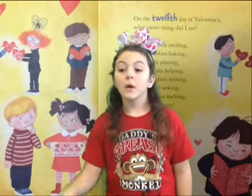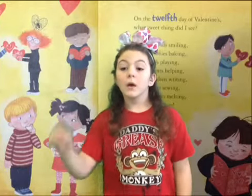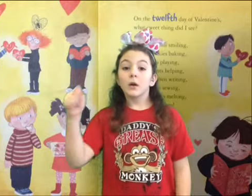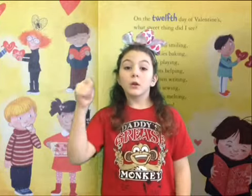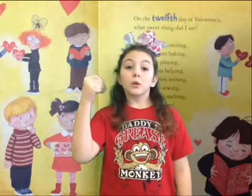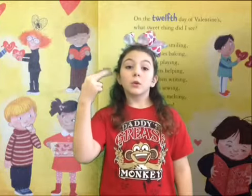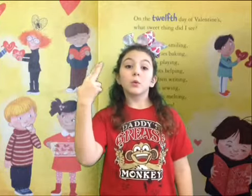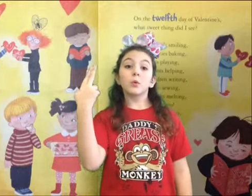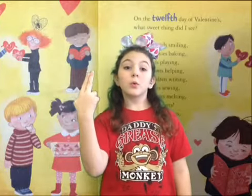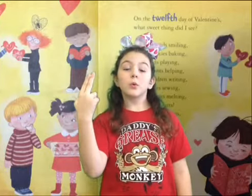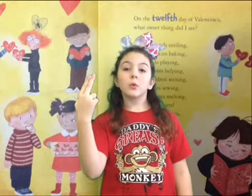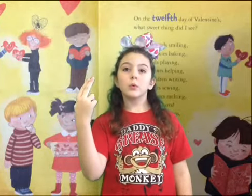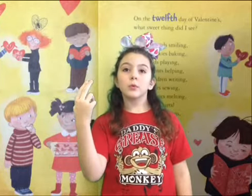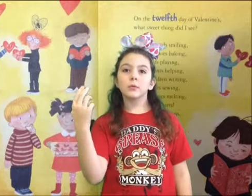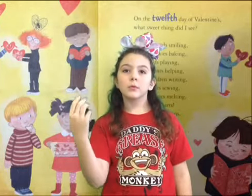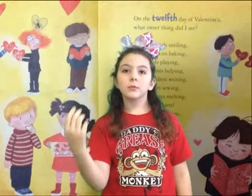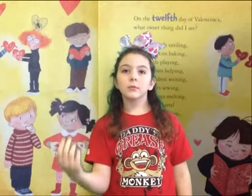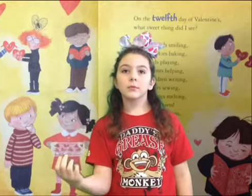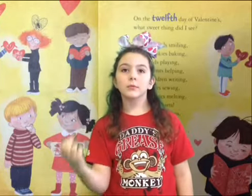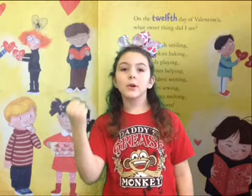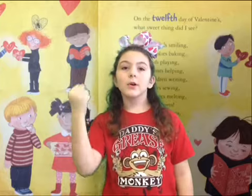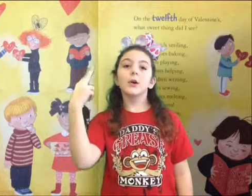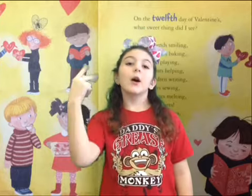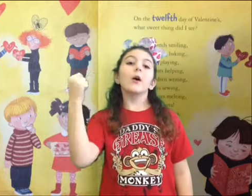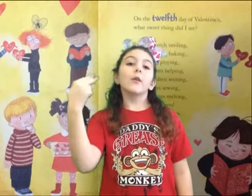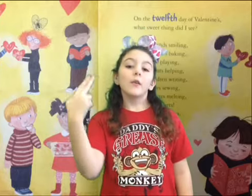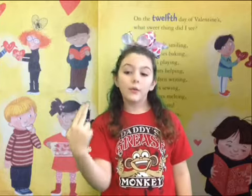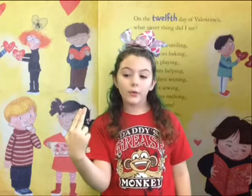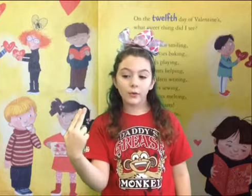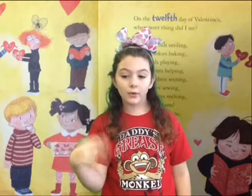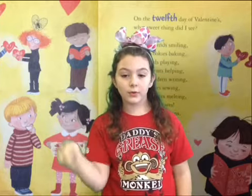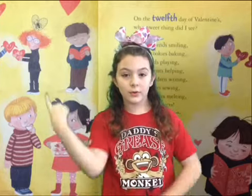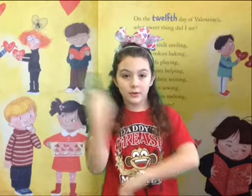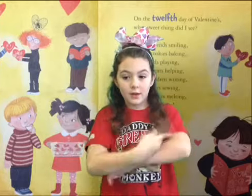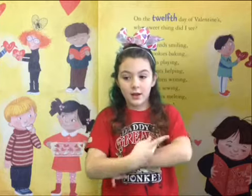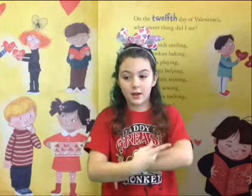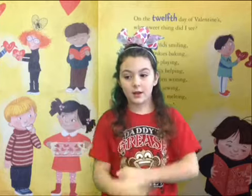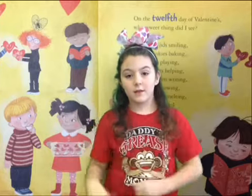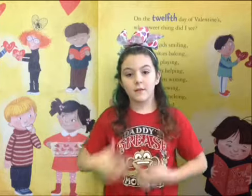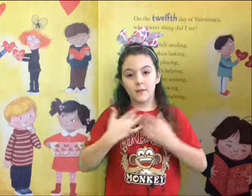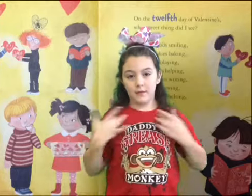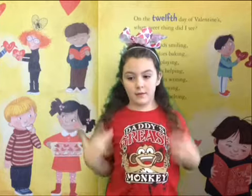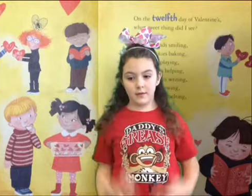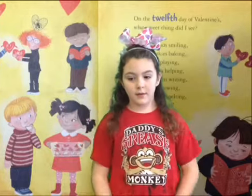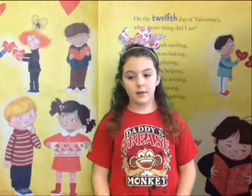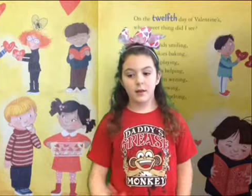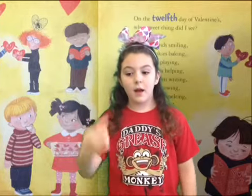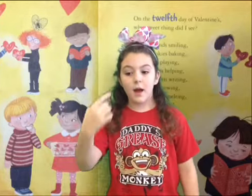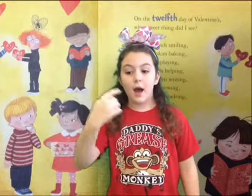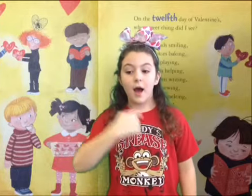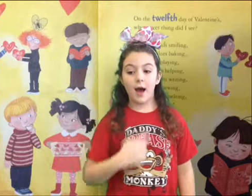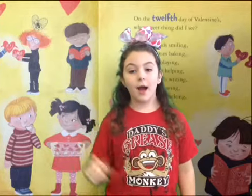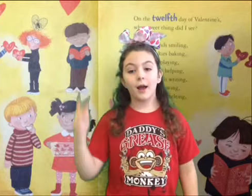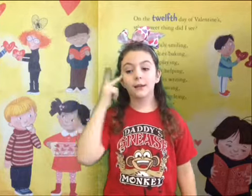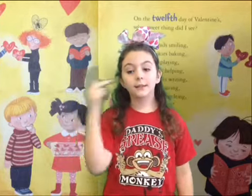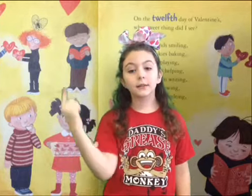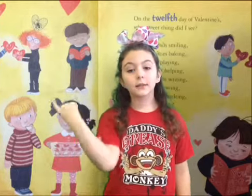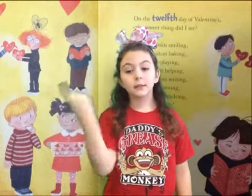On the twelfth day of balance, what